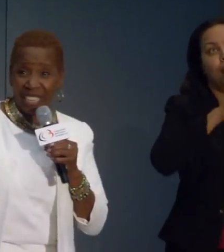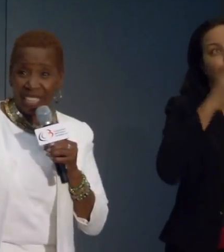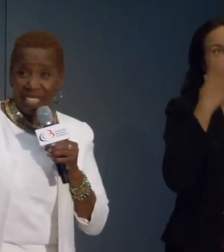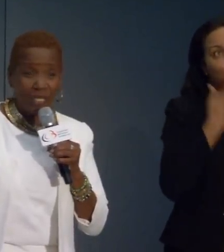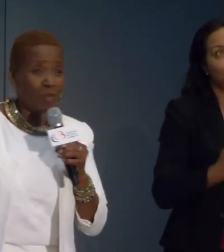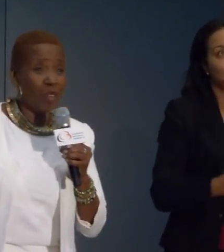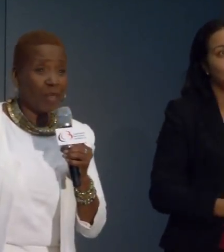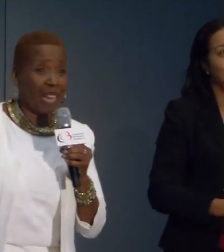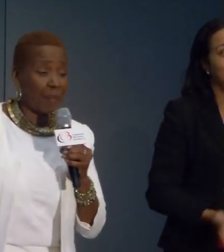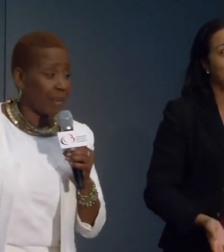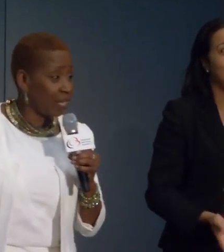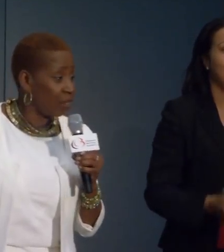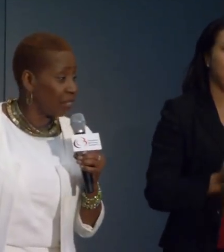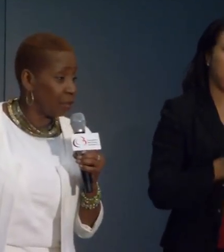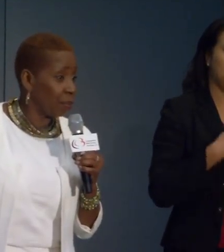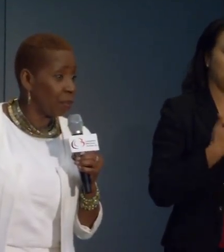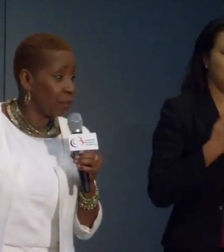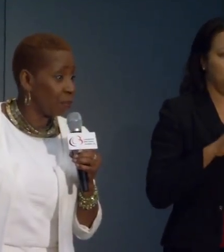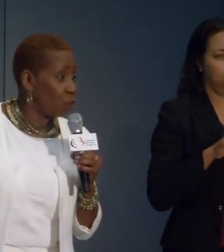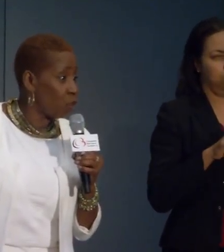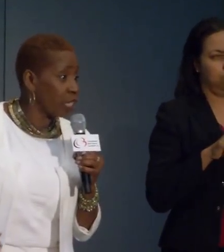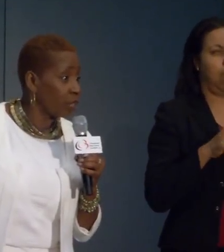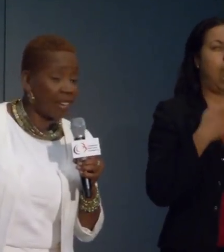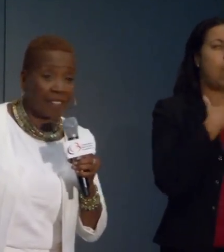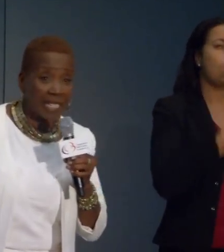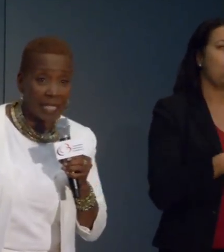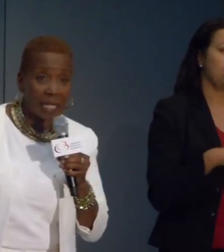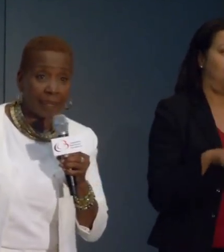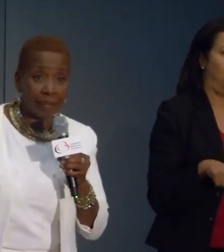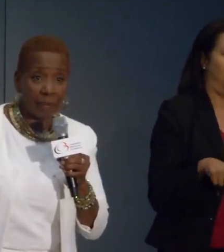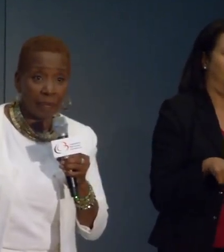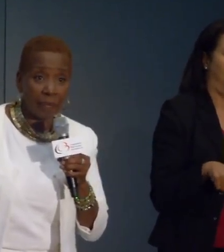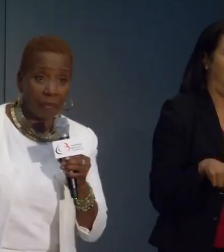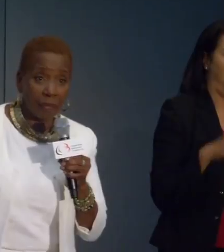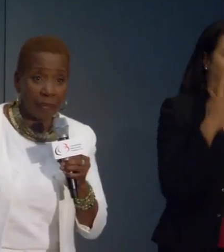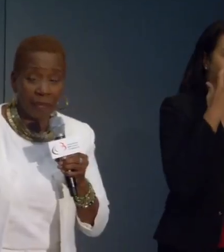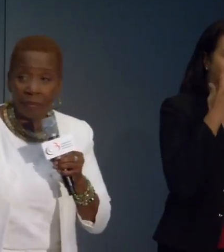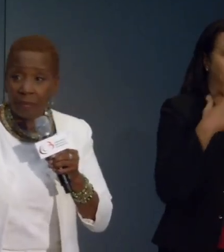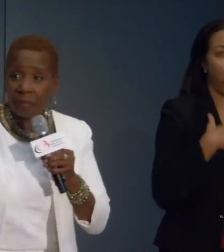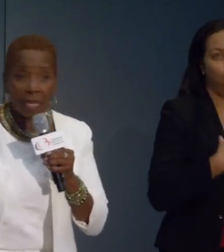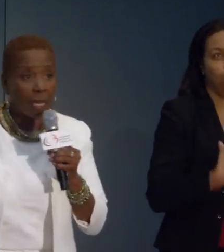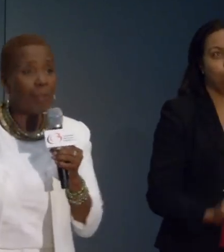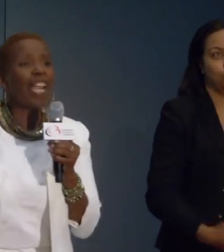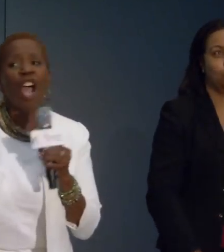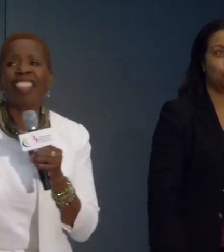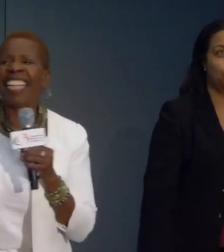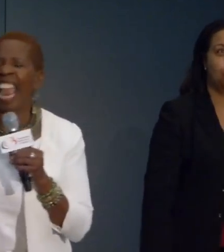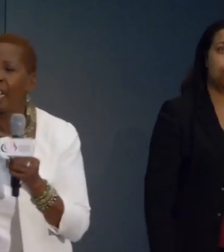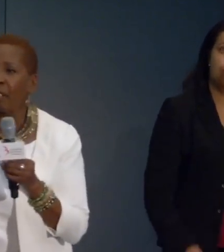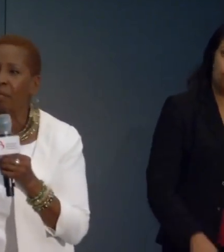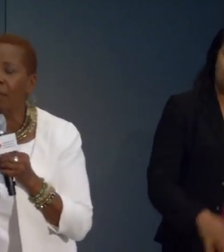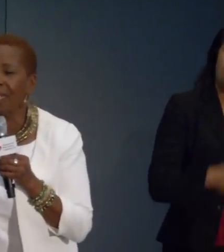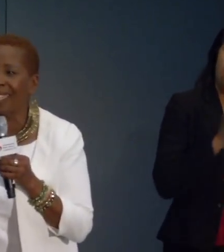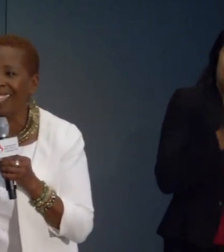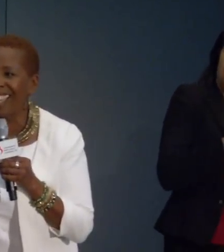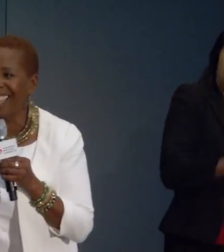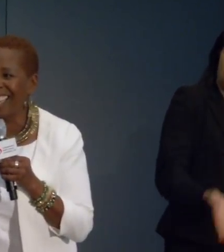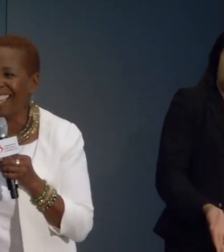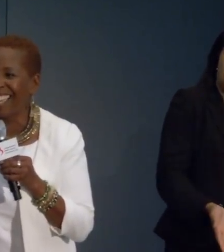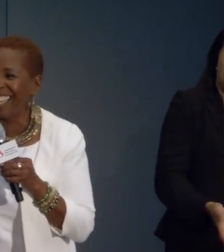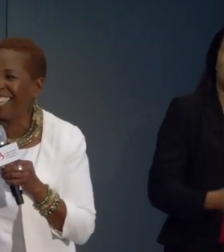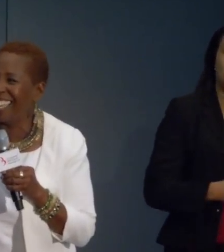good? Don't you want him like bent over, crippled with warts on their face or something? Be authentic!